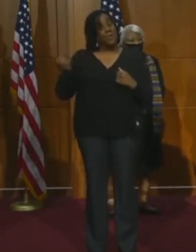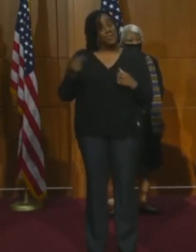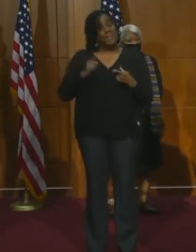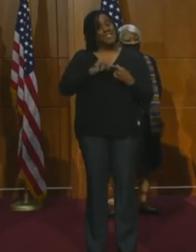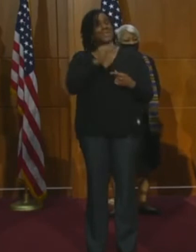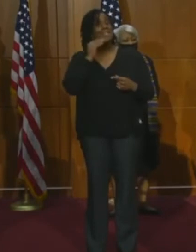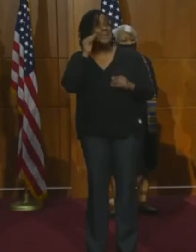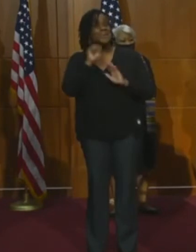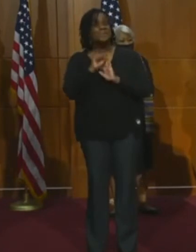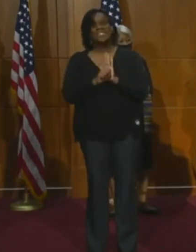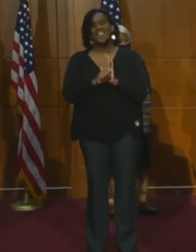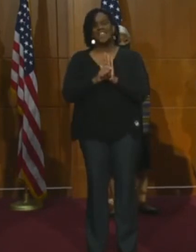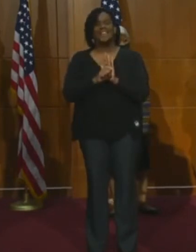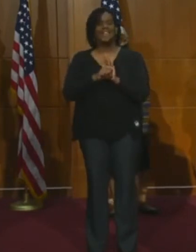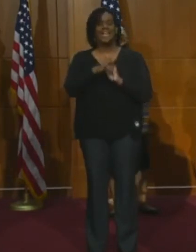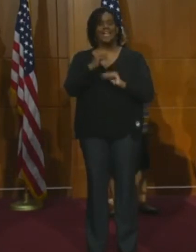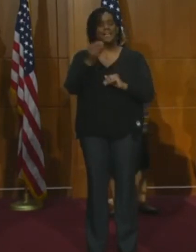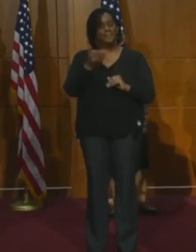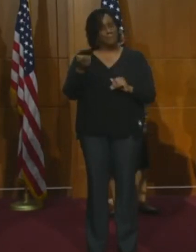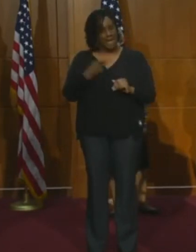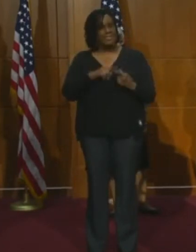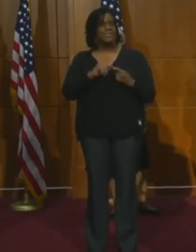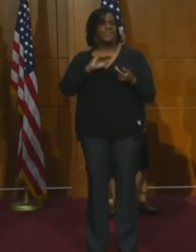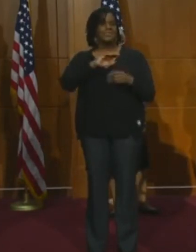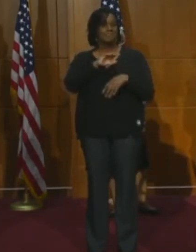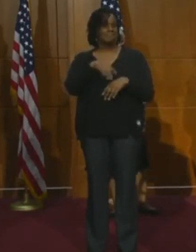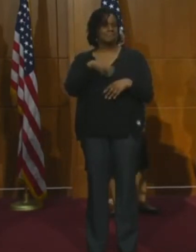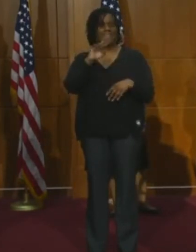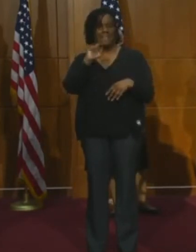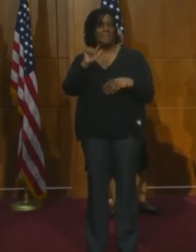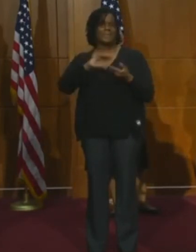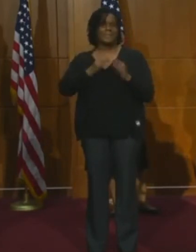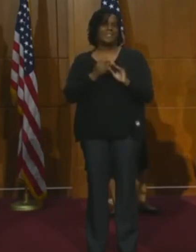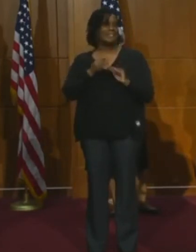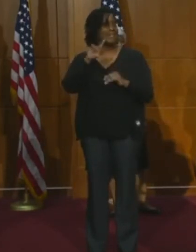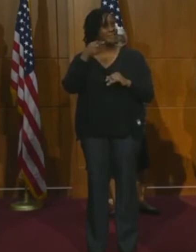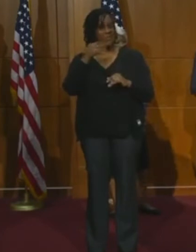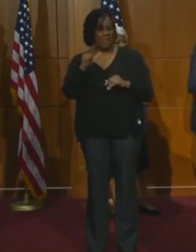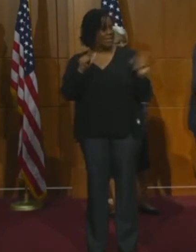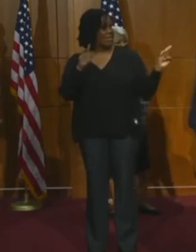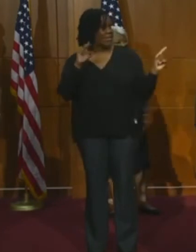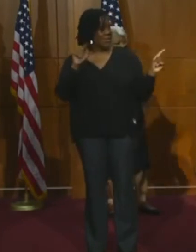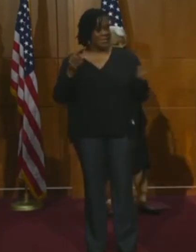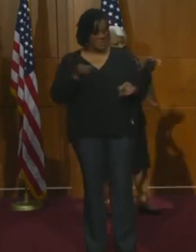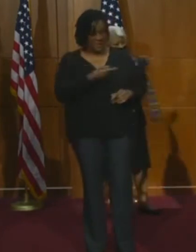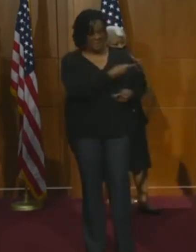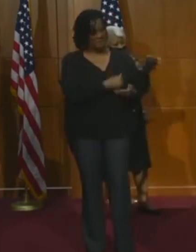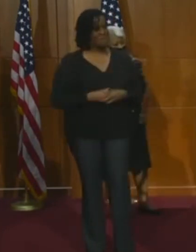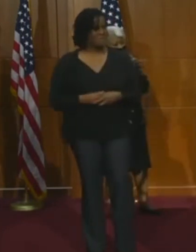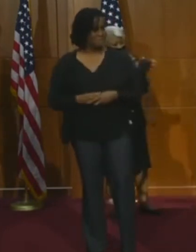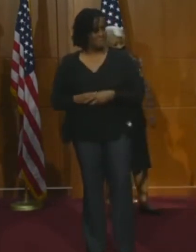his home state and certainly back to our capital city, our friend Pharrell Williams. Welcome, Pharrell.